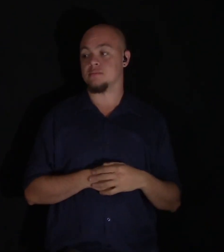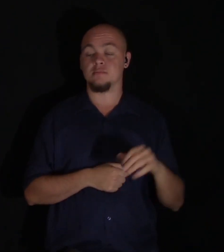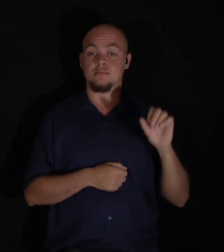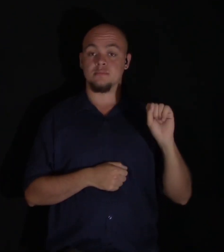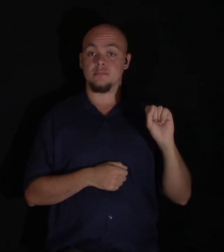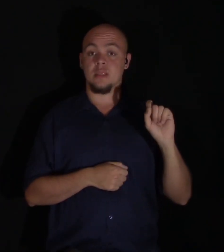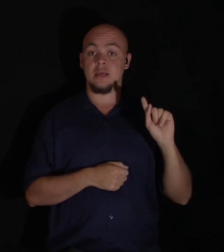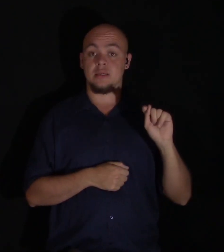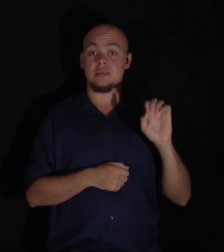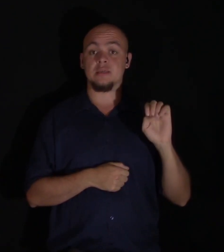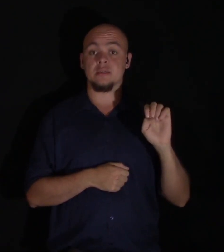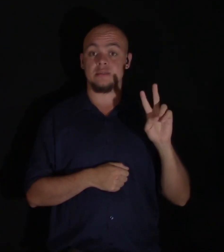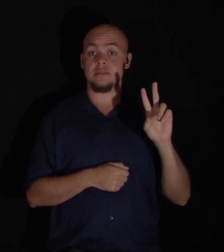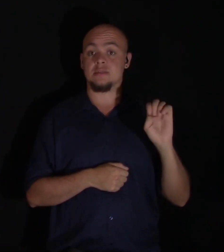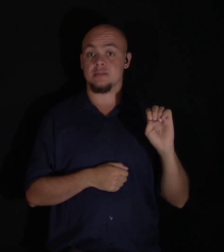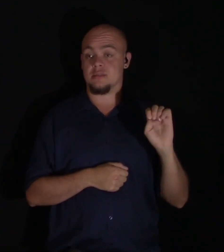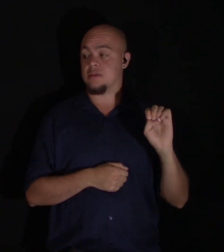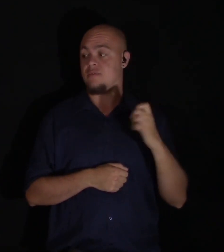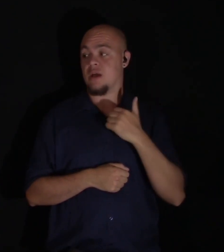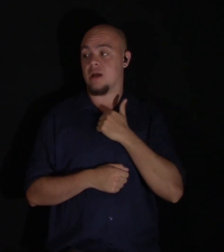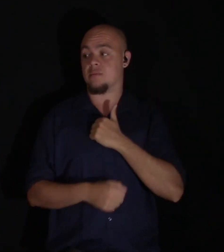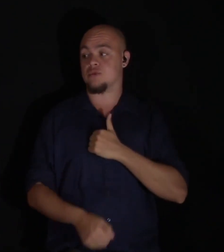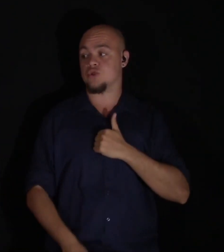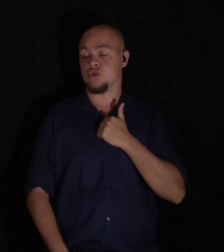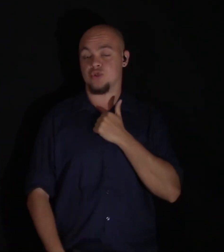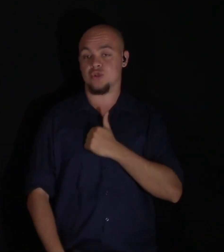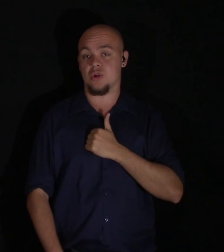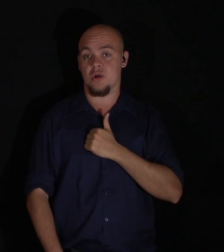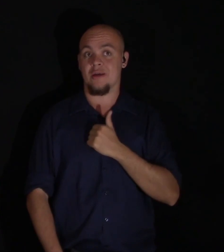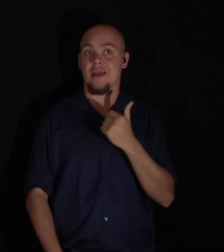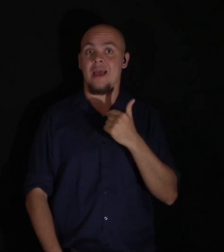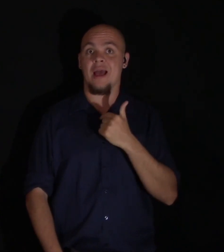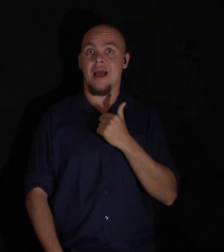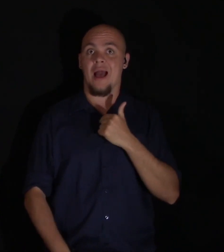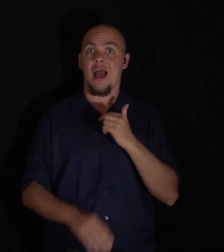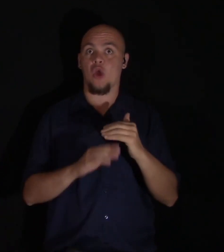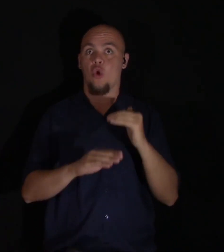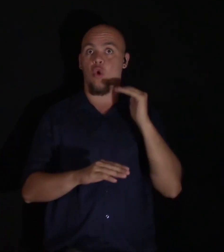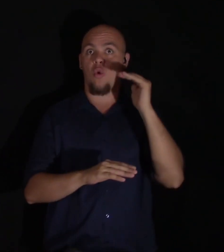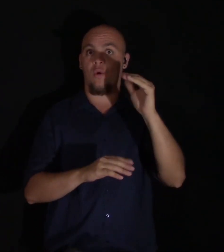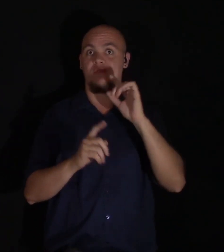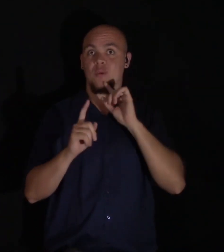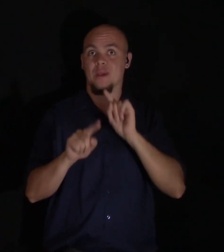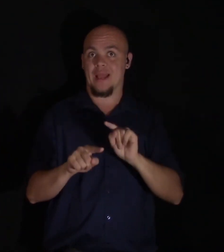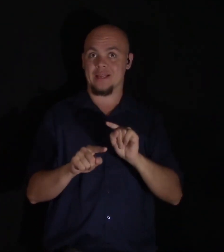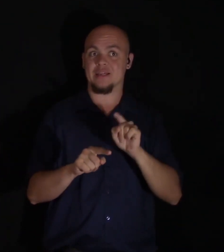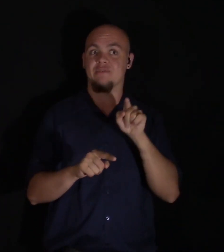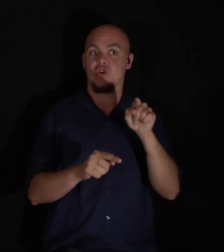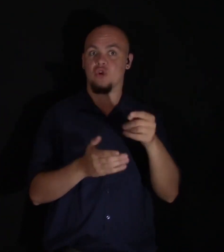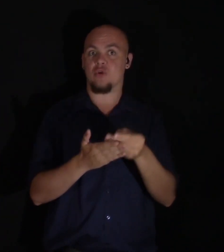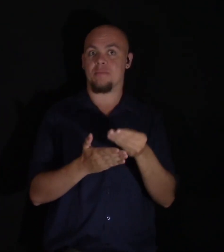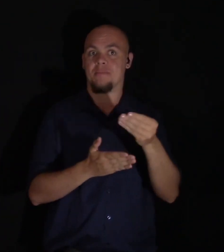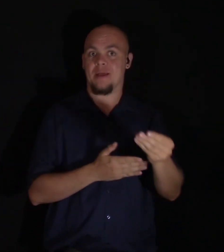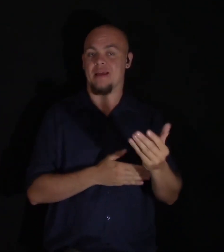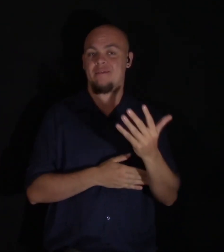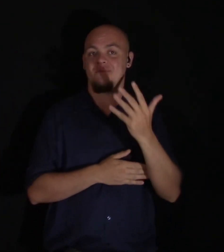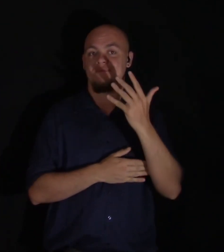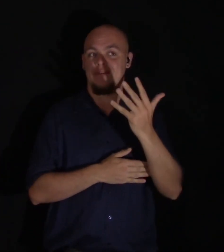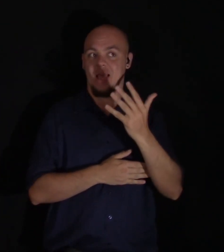Steve, I'm sorry that I overreacted to those 5